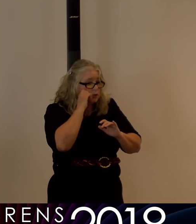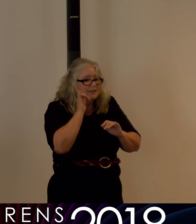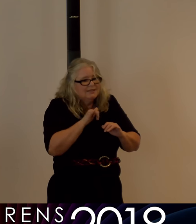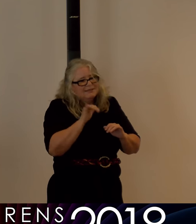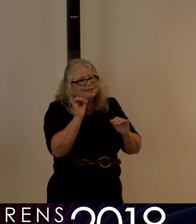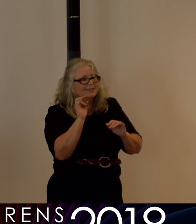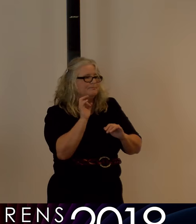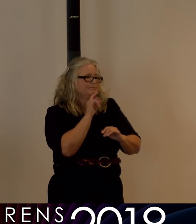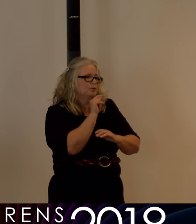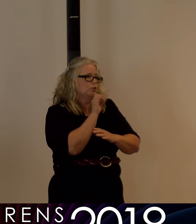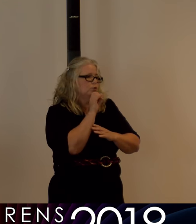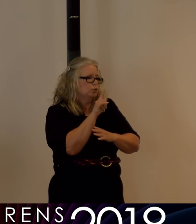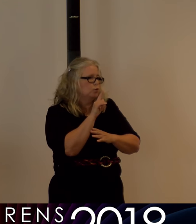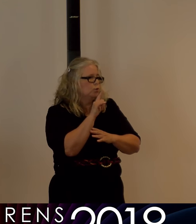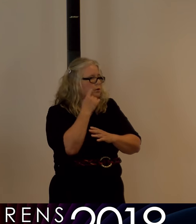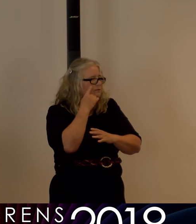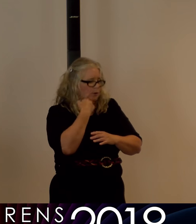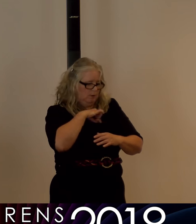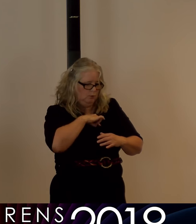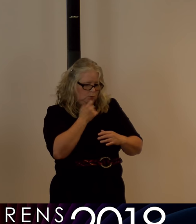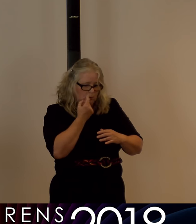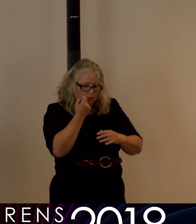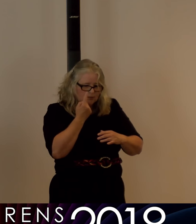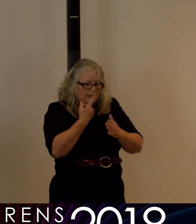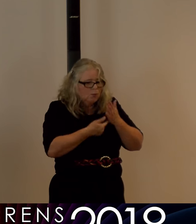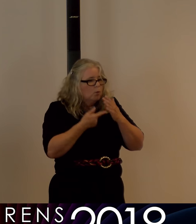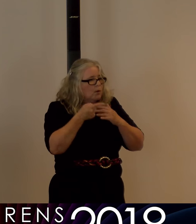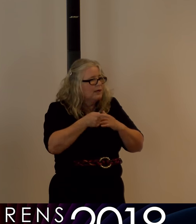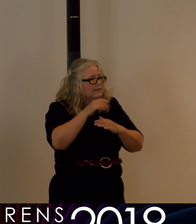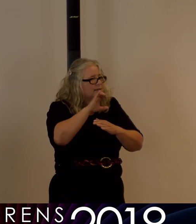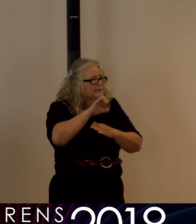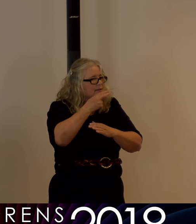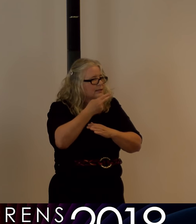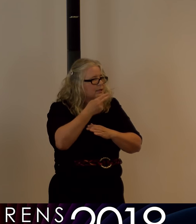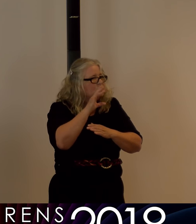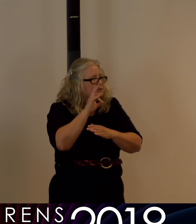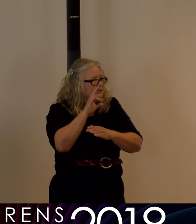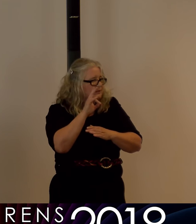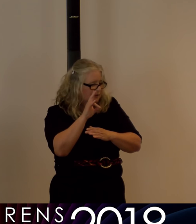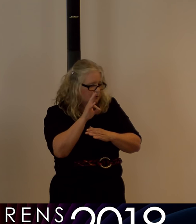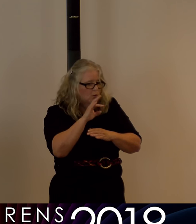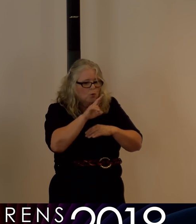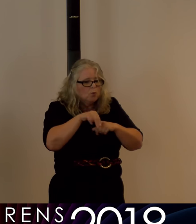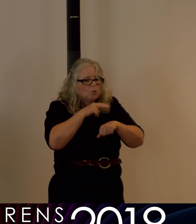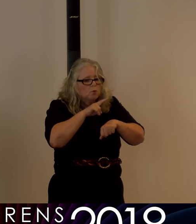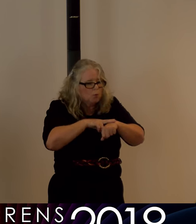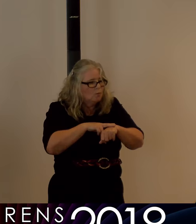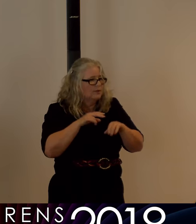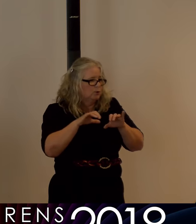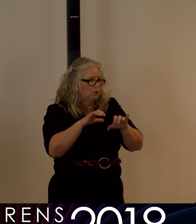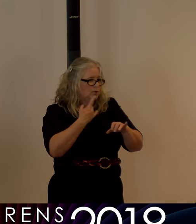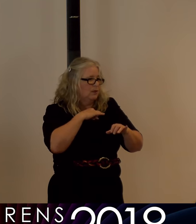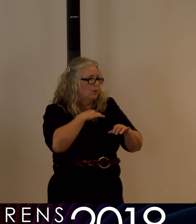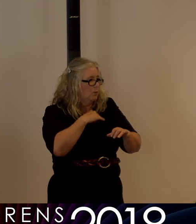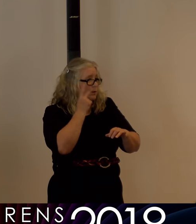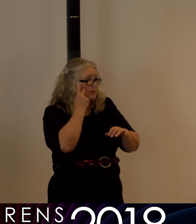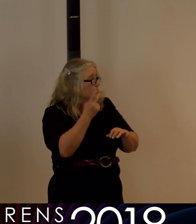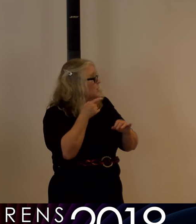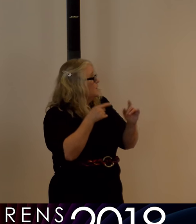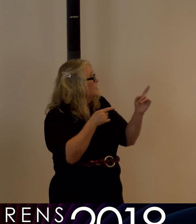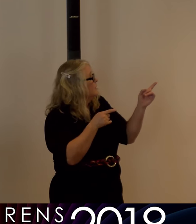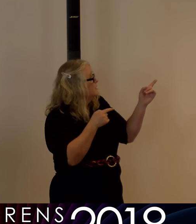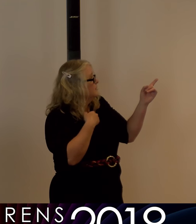what CHD7 is normally doing. And the way we did that is we engineered these two fancy DNA sites called